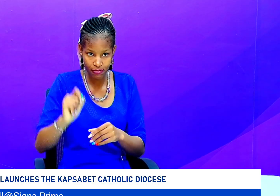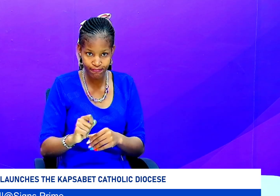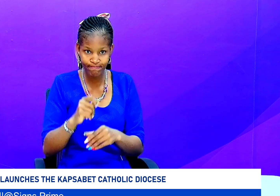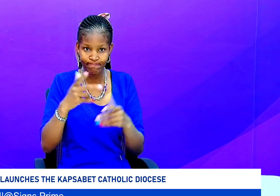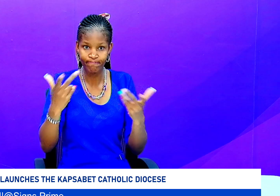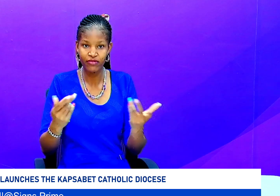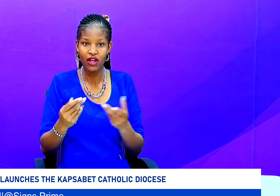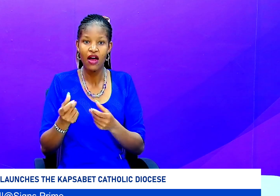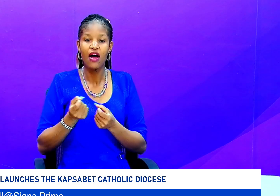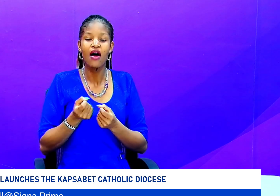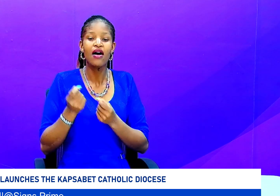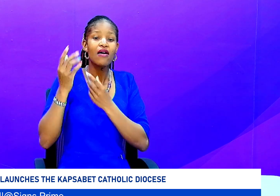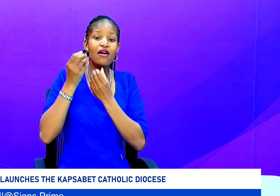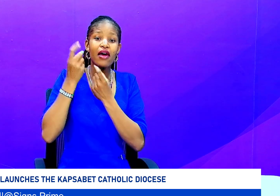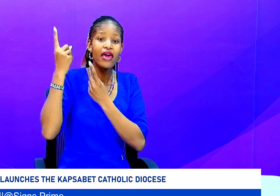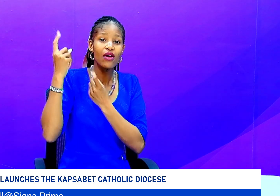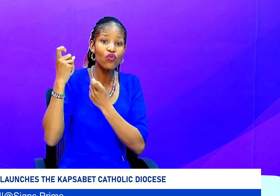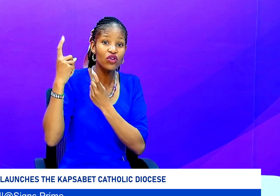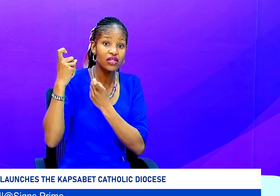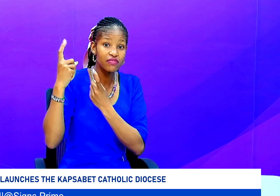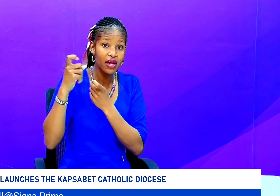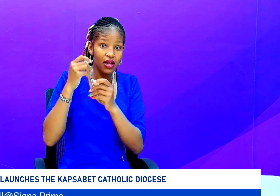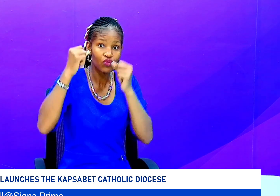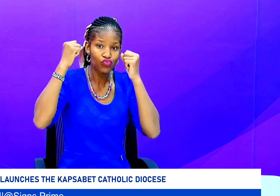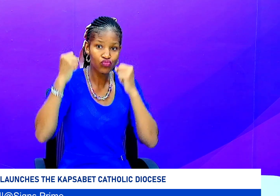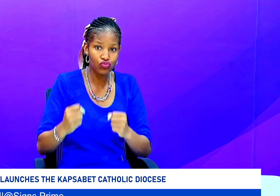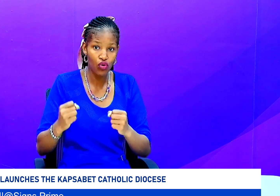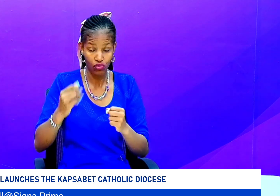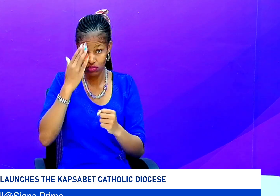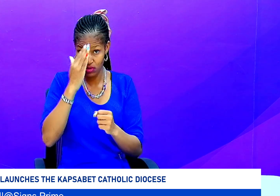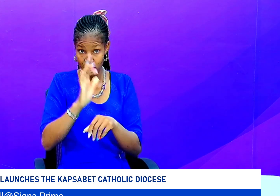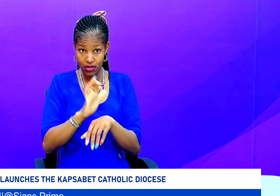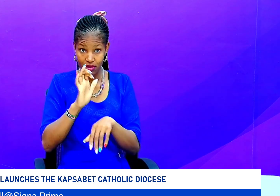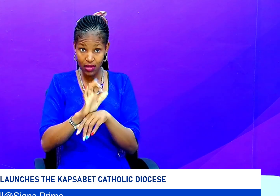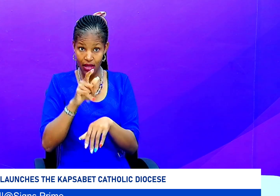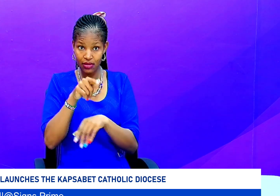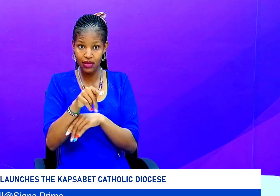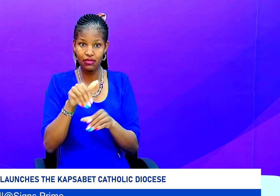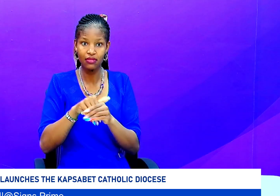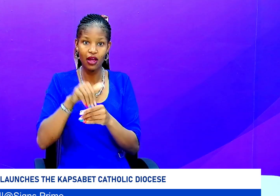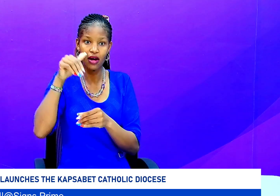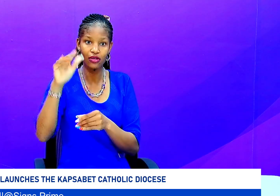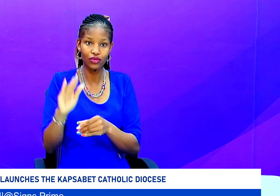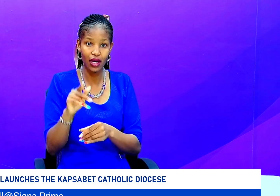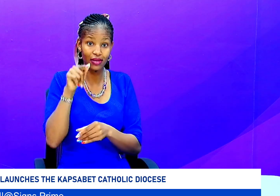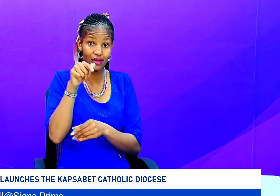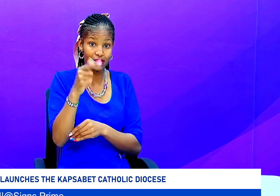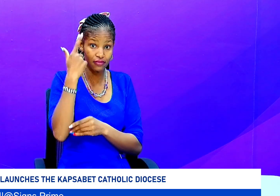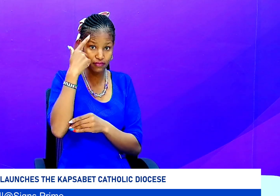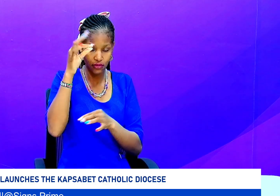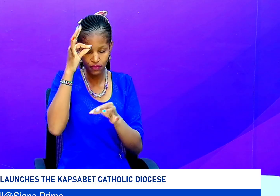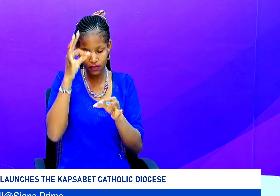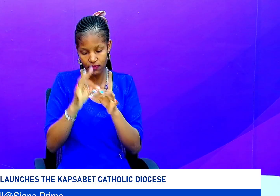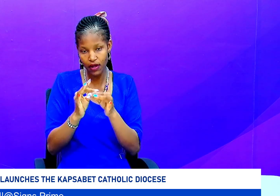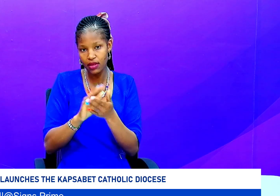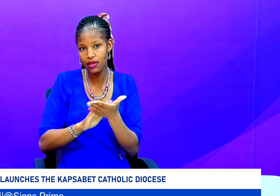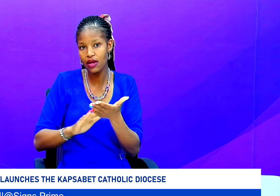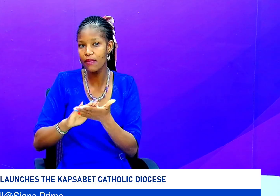The creation of Kapsabet Diocese is expected to strengthen the church's outreach and